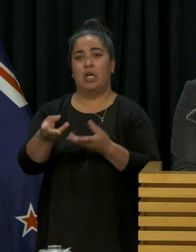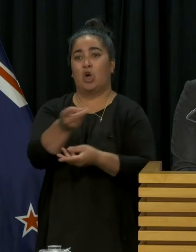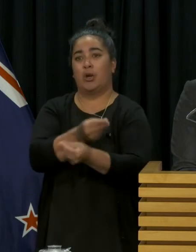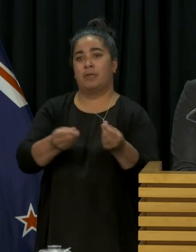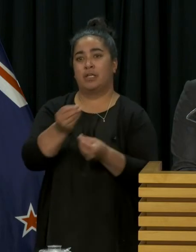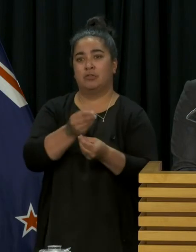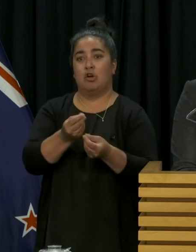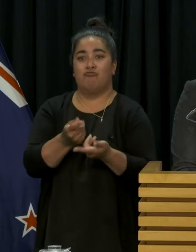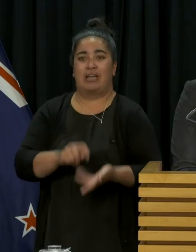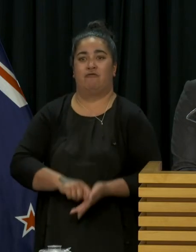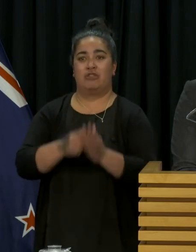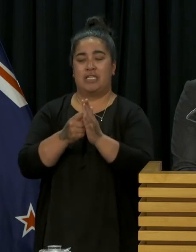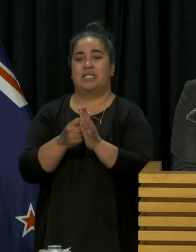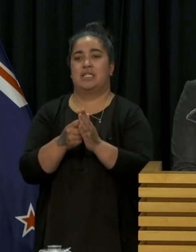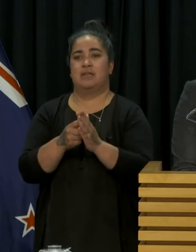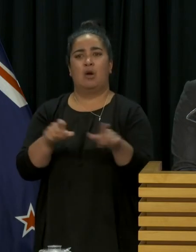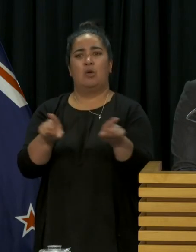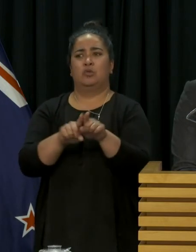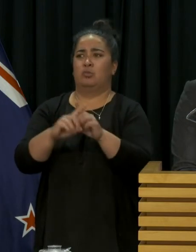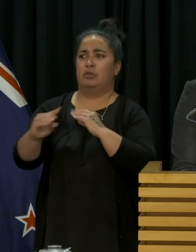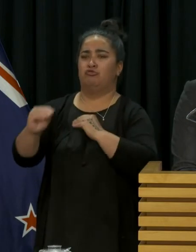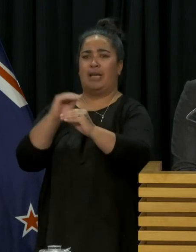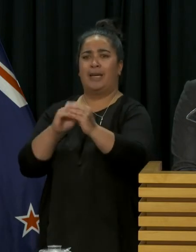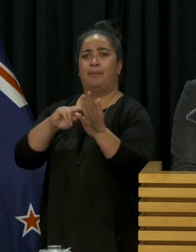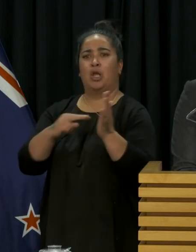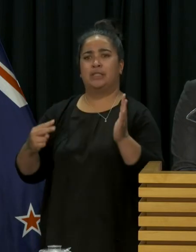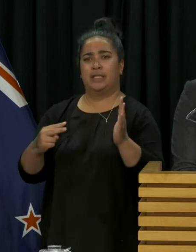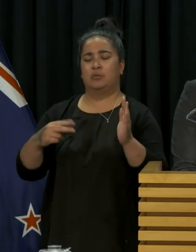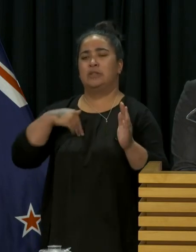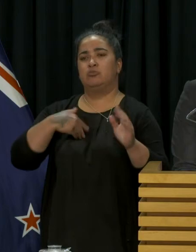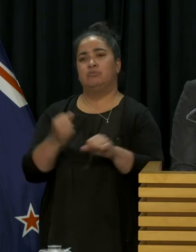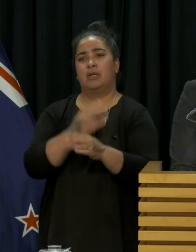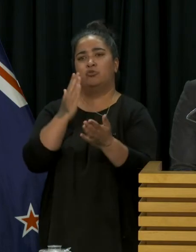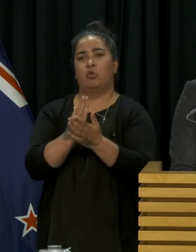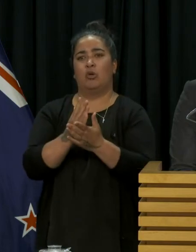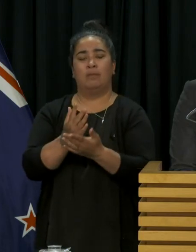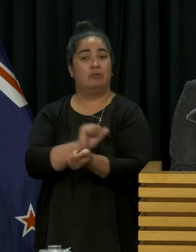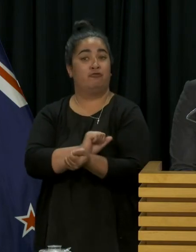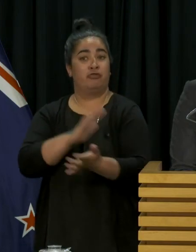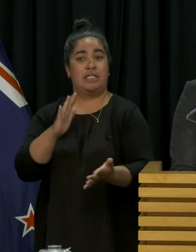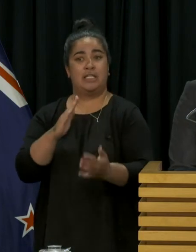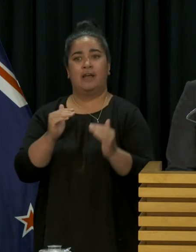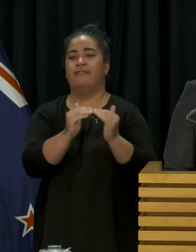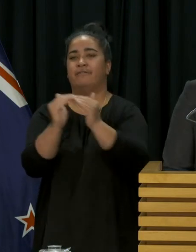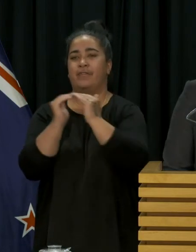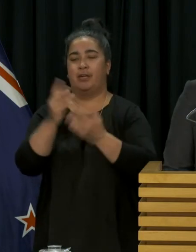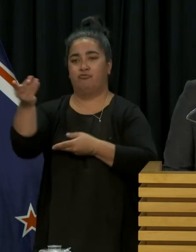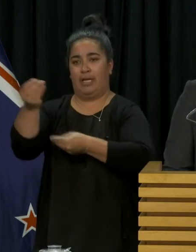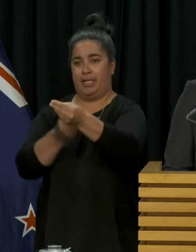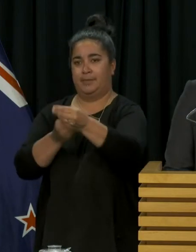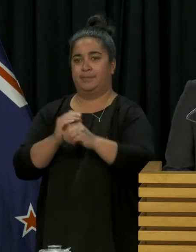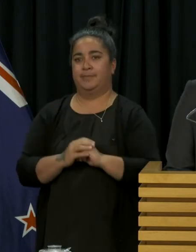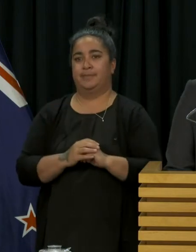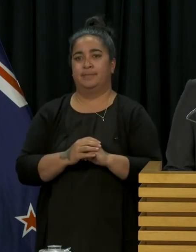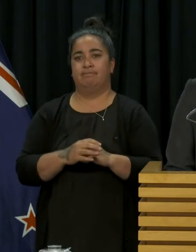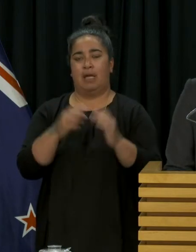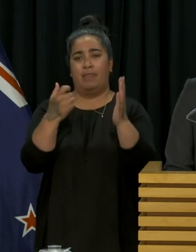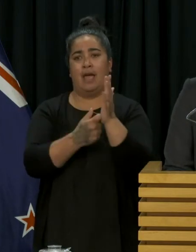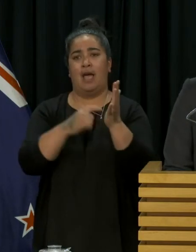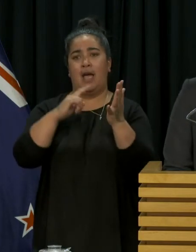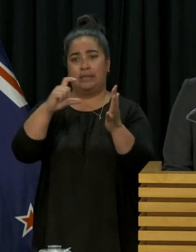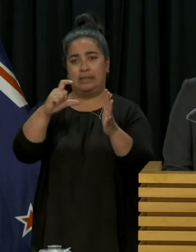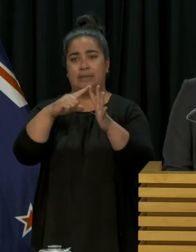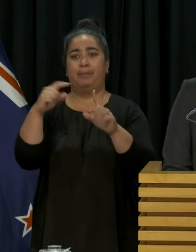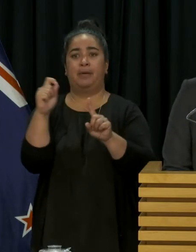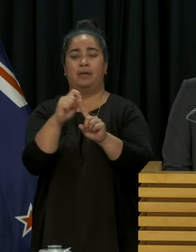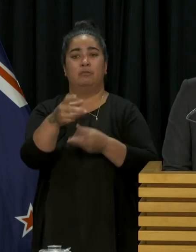protectionist trade policies or barriers to free and fair trade. The RCEP trade agreement signed over the weekend is important for